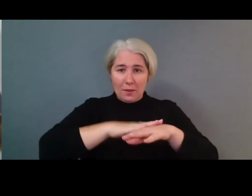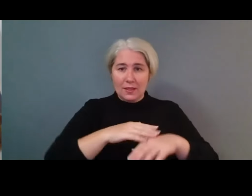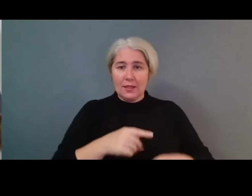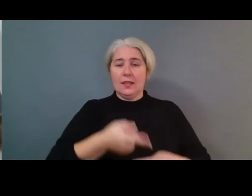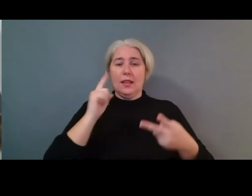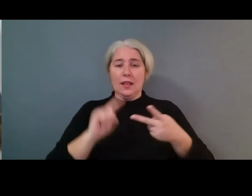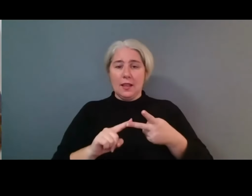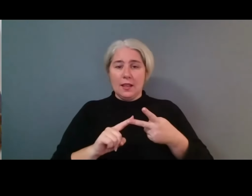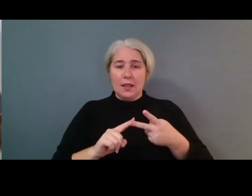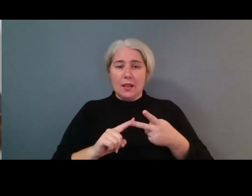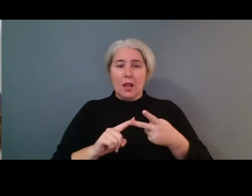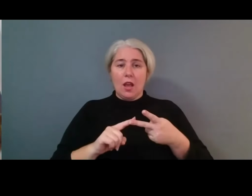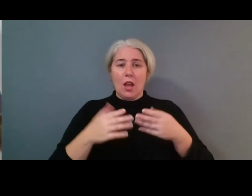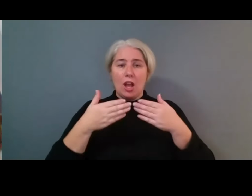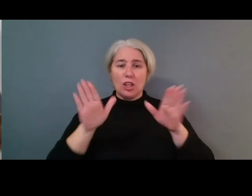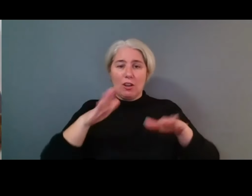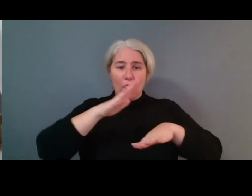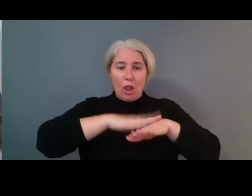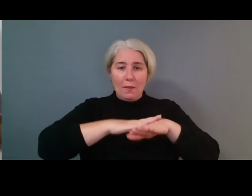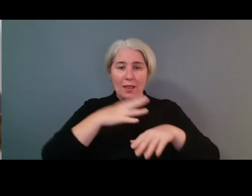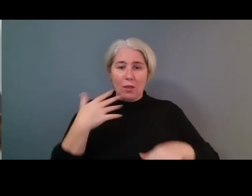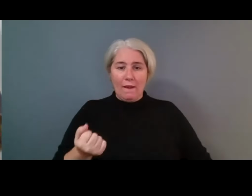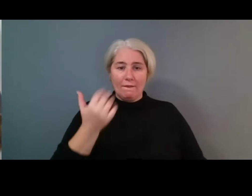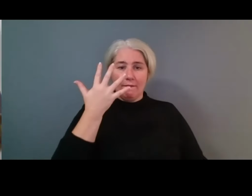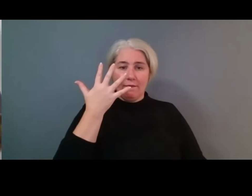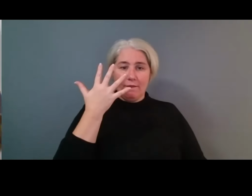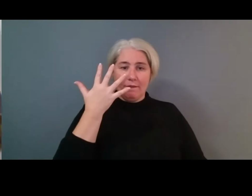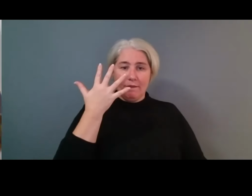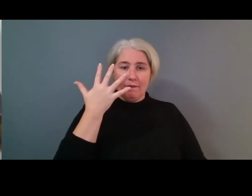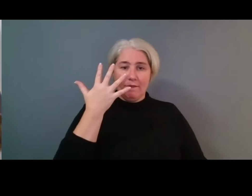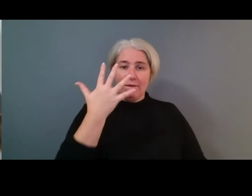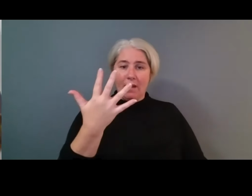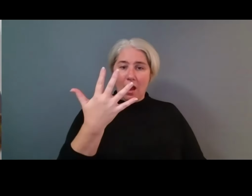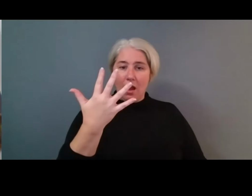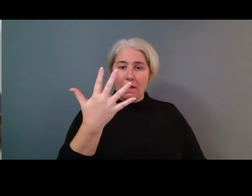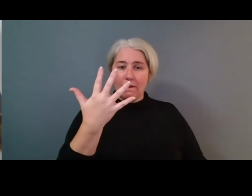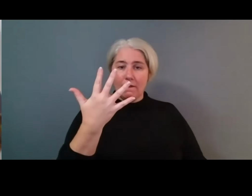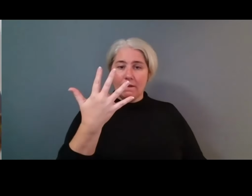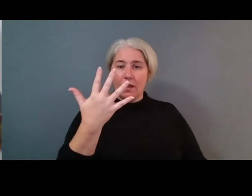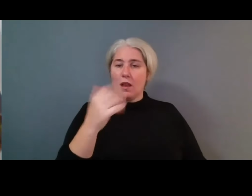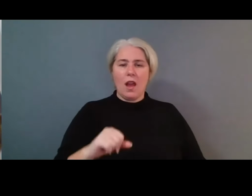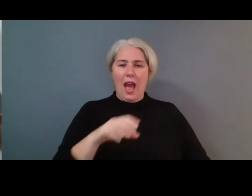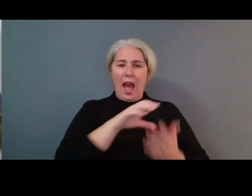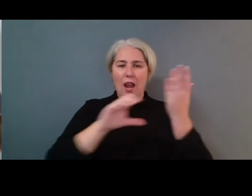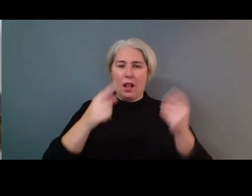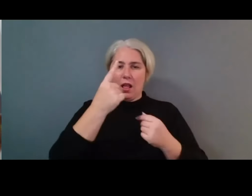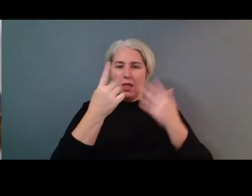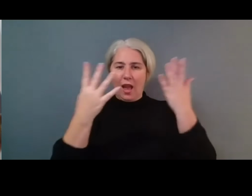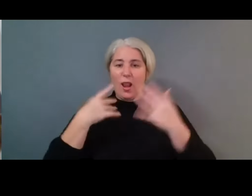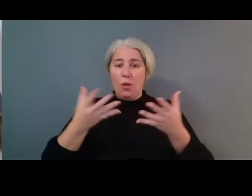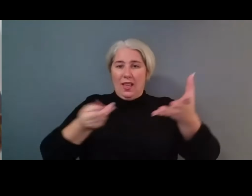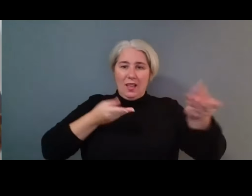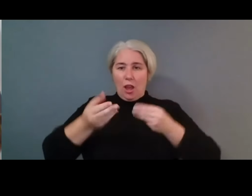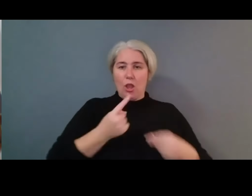on Article 19, independent living, we received 105 written submissions. And